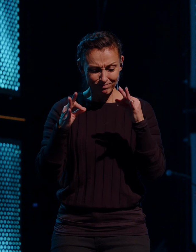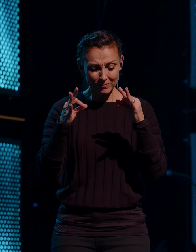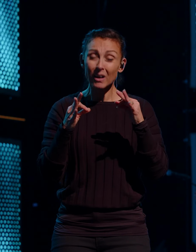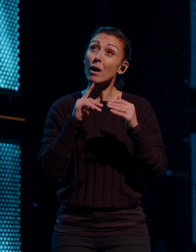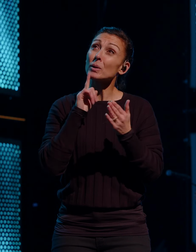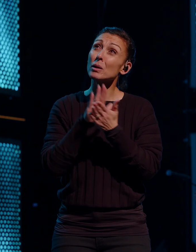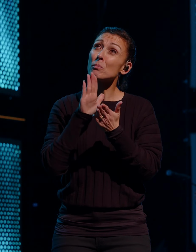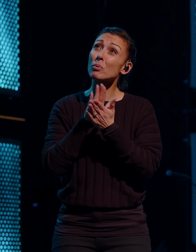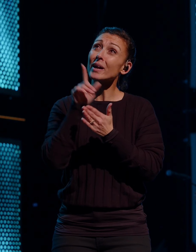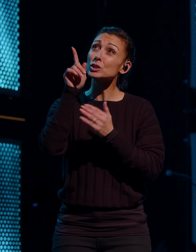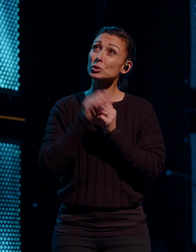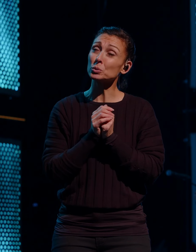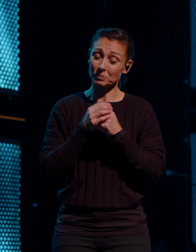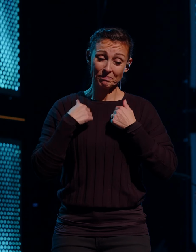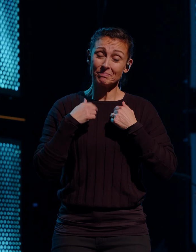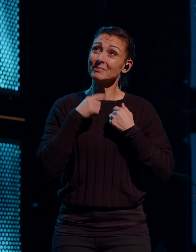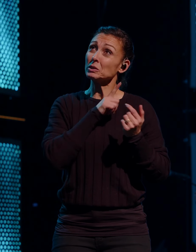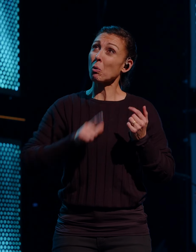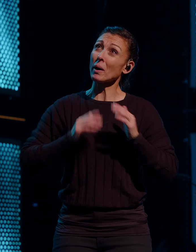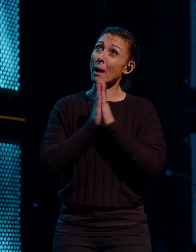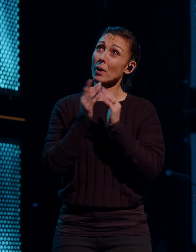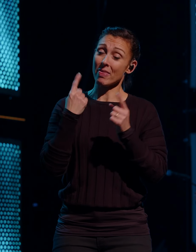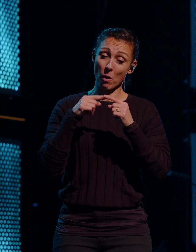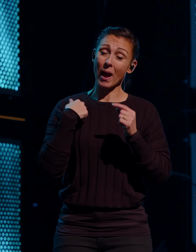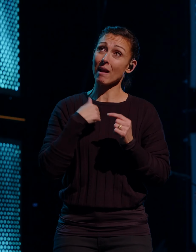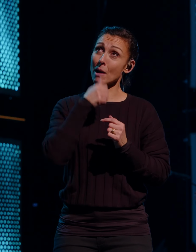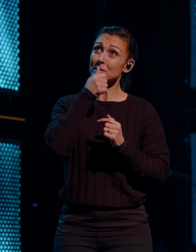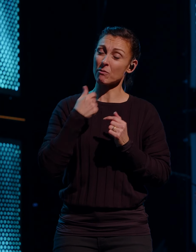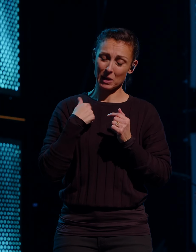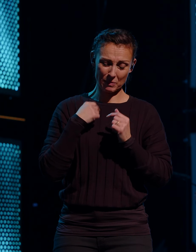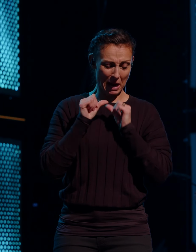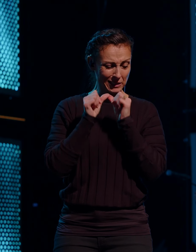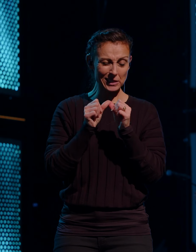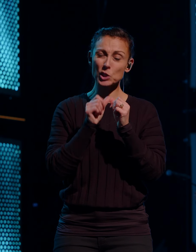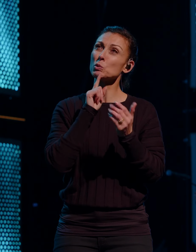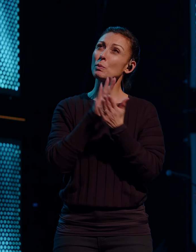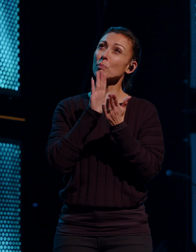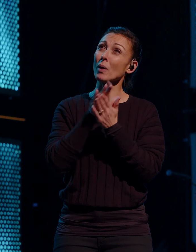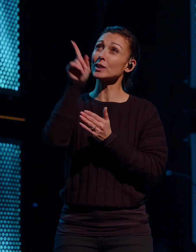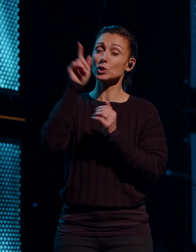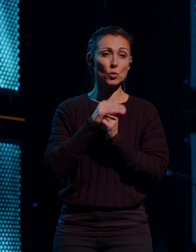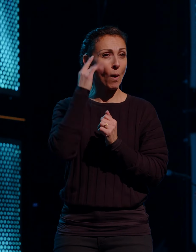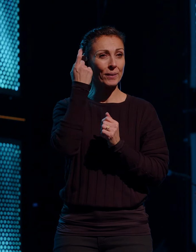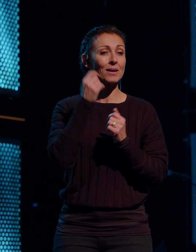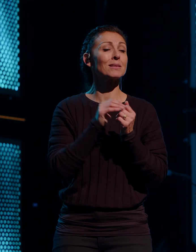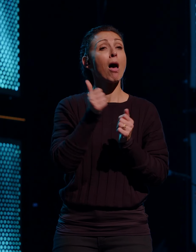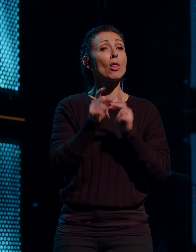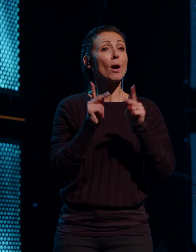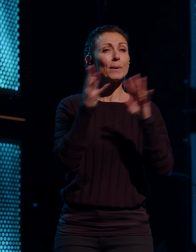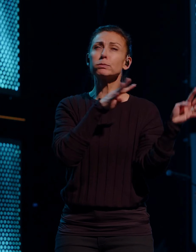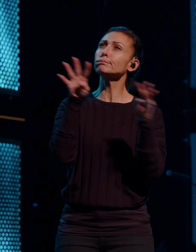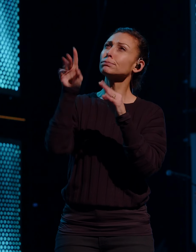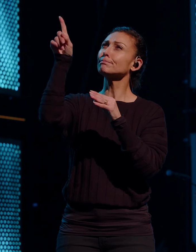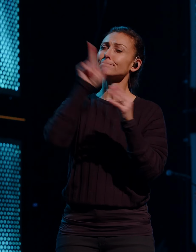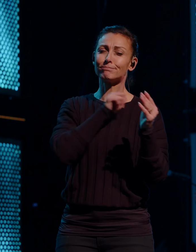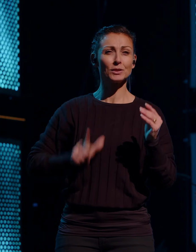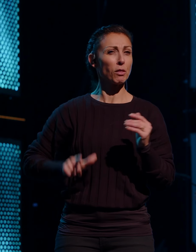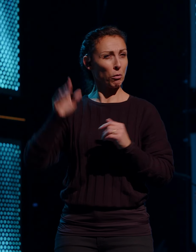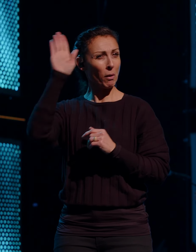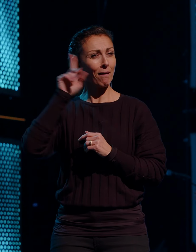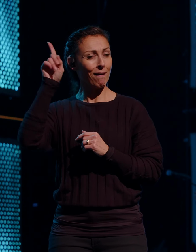passages. "While in prison, all of a sudden an earthquake happens." Amazing. "And all the doors just miraculously open up." Can you imagine